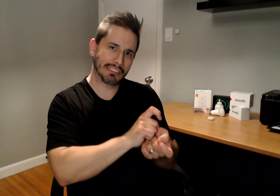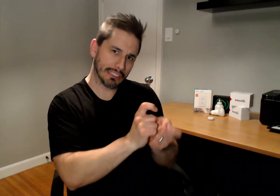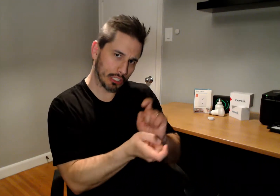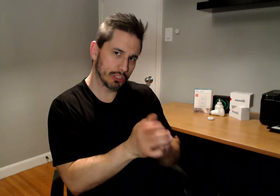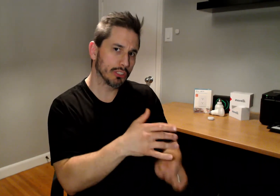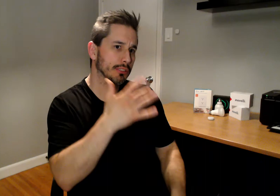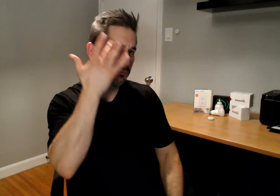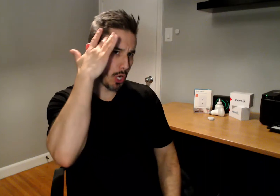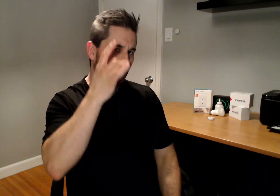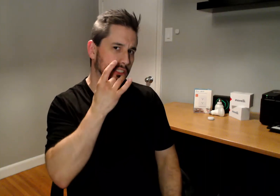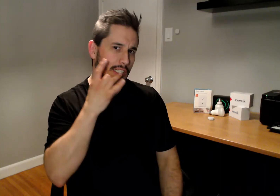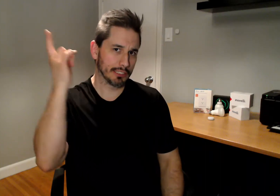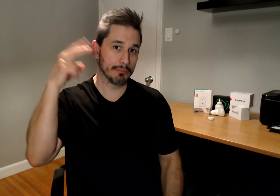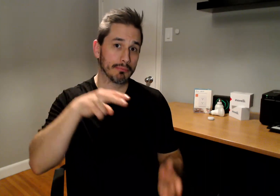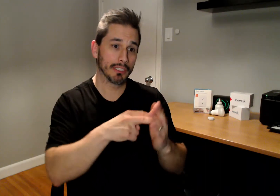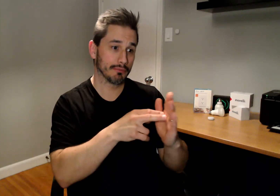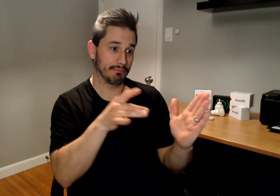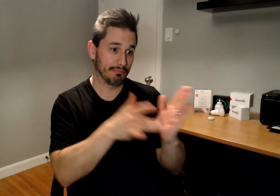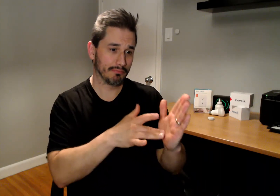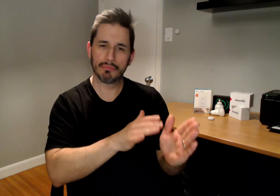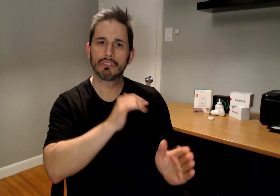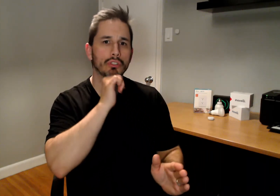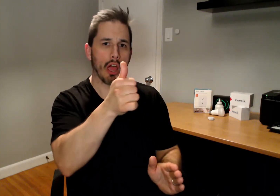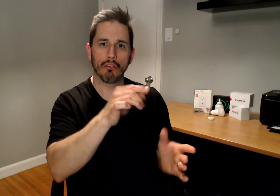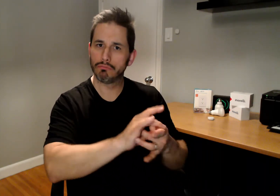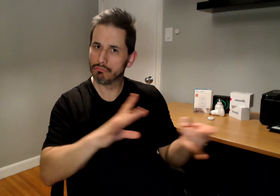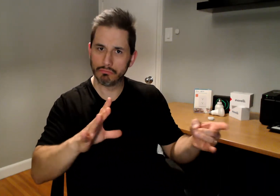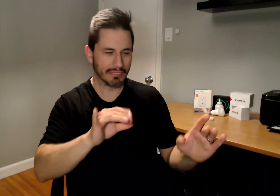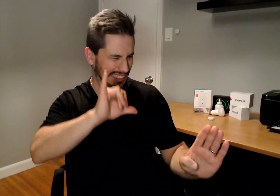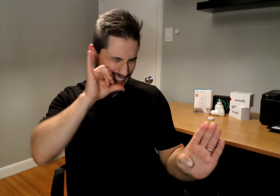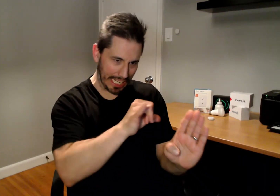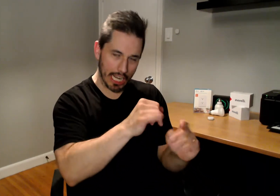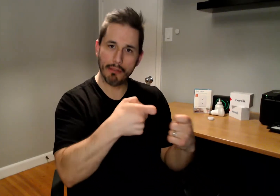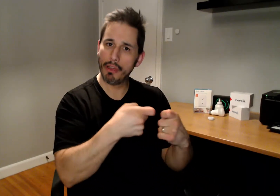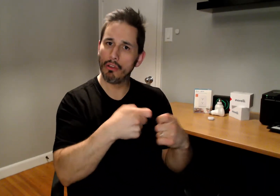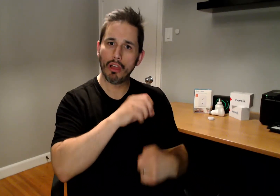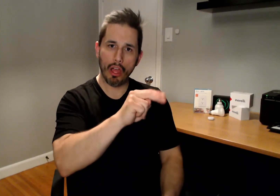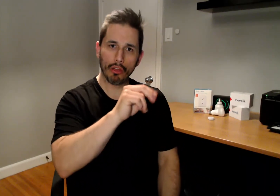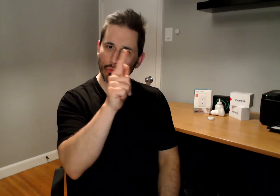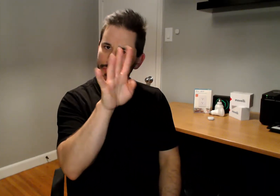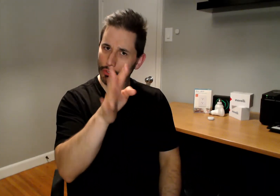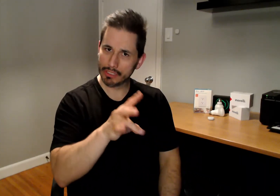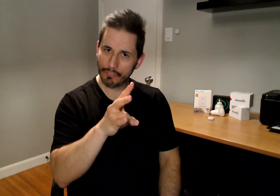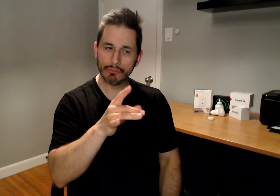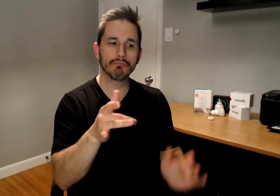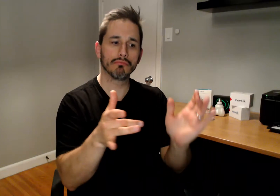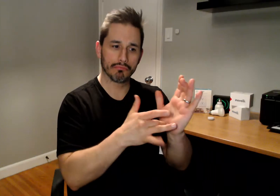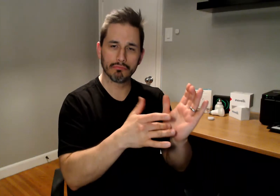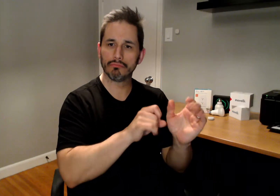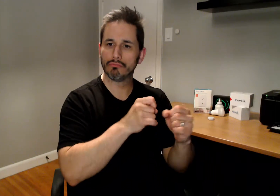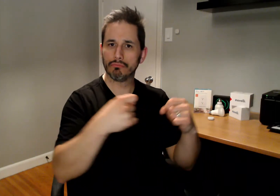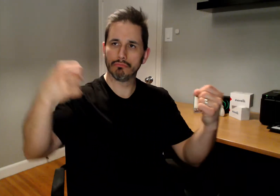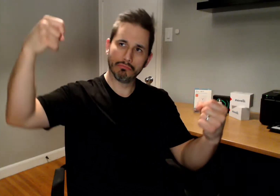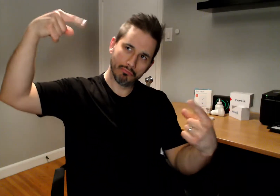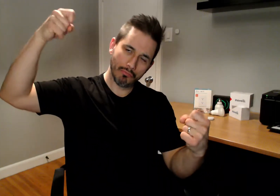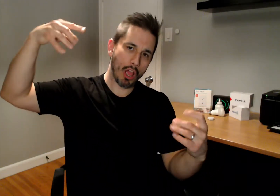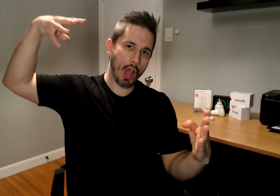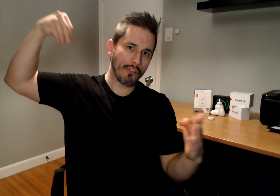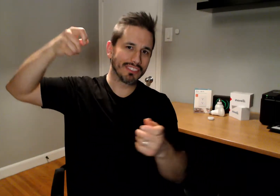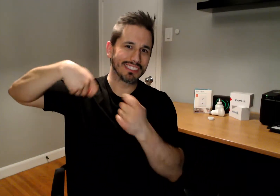However, if you're using a smart switch and you turn off that light, it's still receiving power. It just knows to turn off